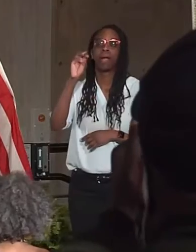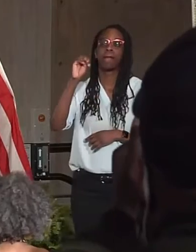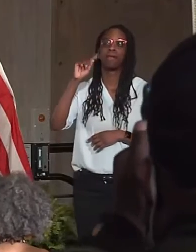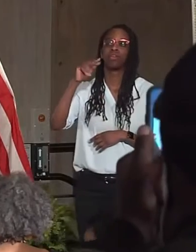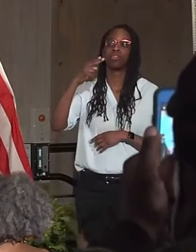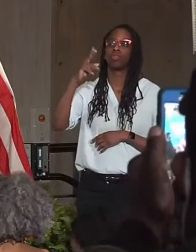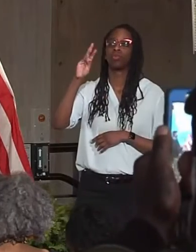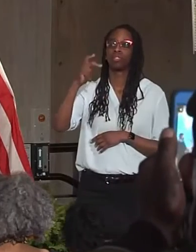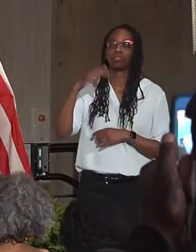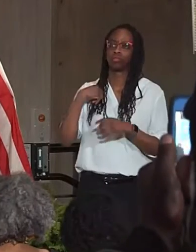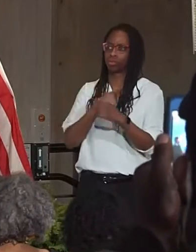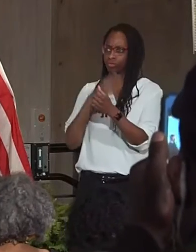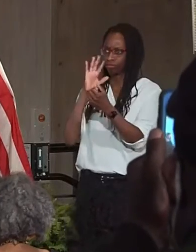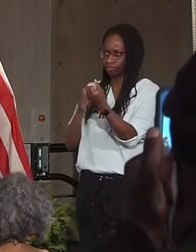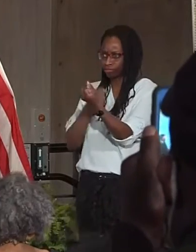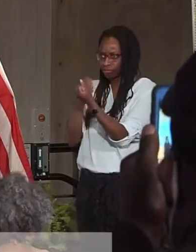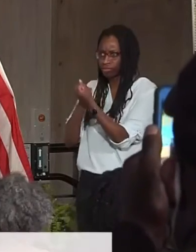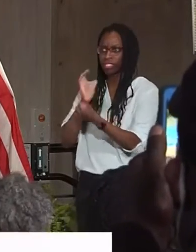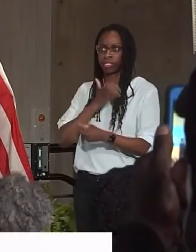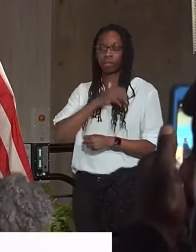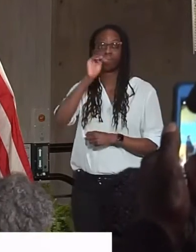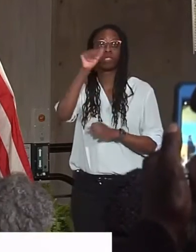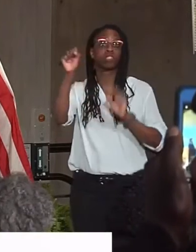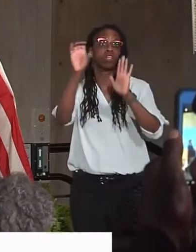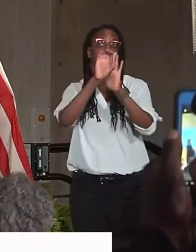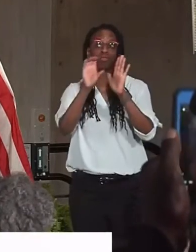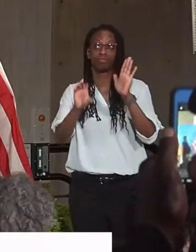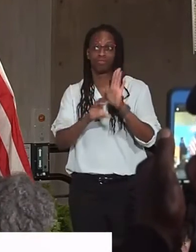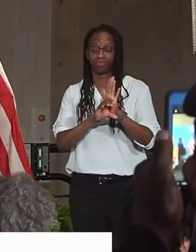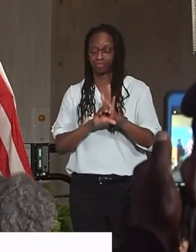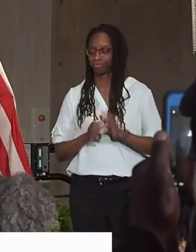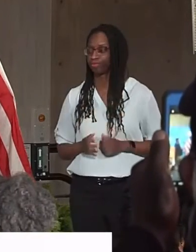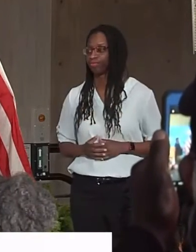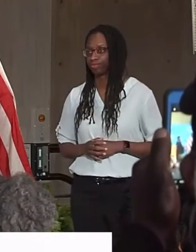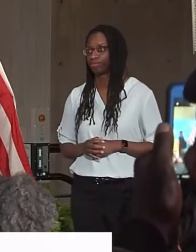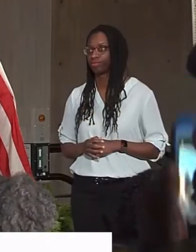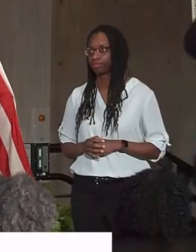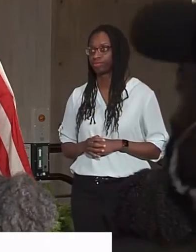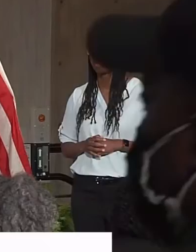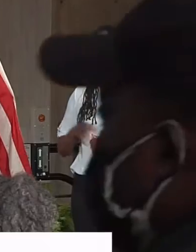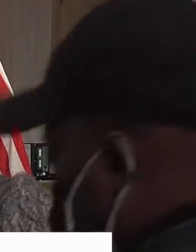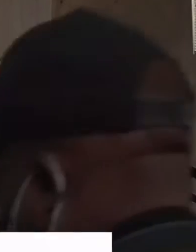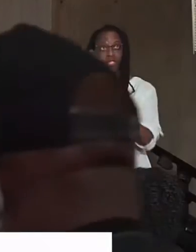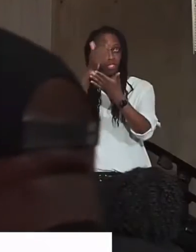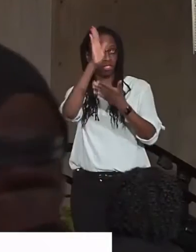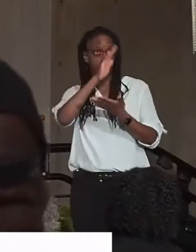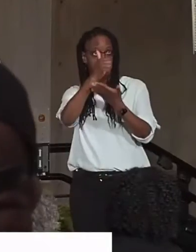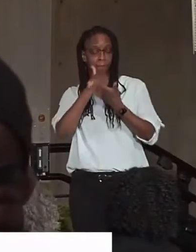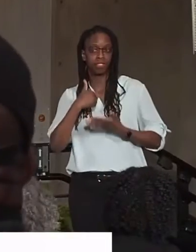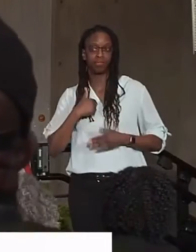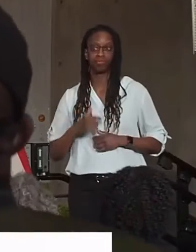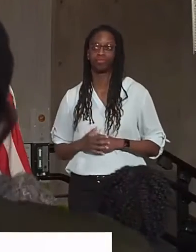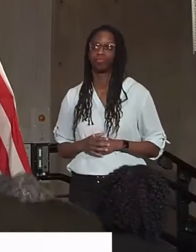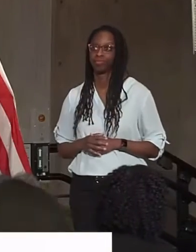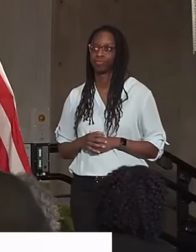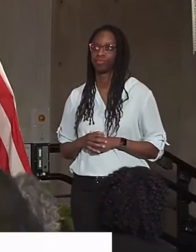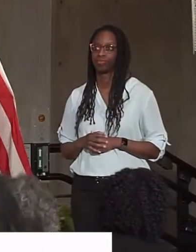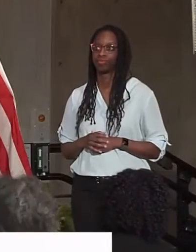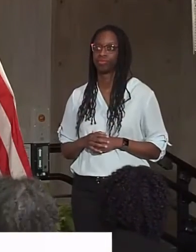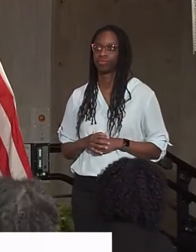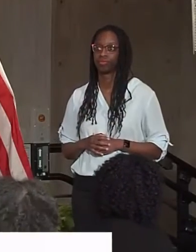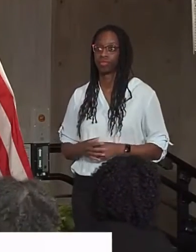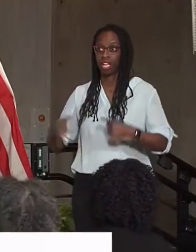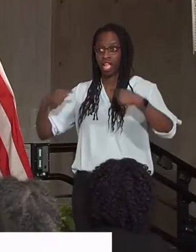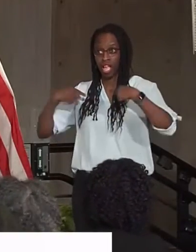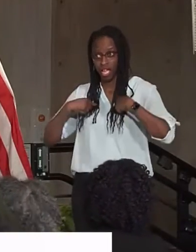Constitution thereof. And will support the Constitution thereof. So help me God. So help me God. I, Kim